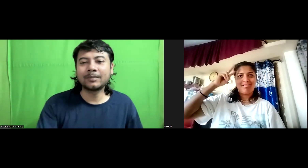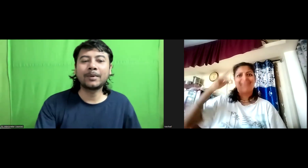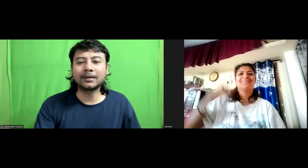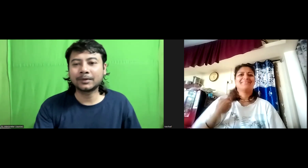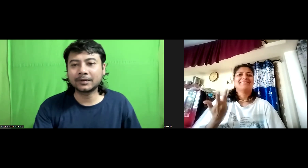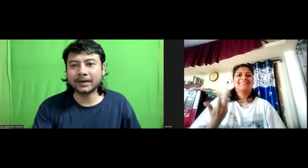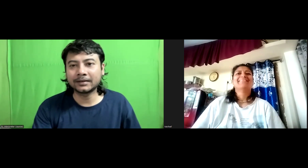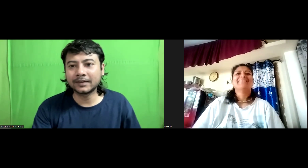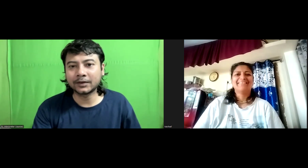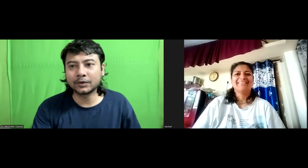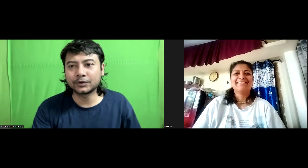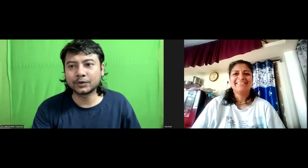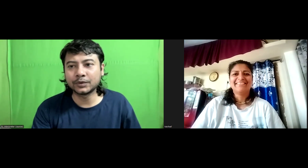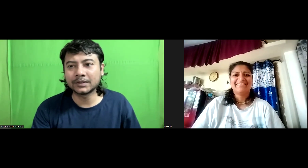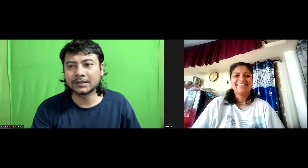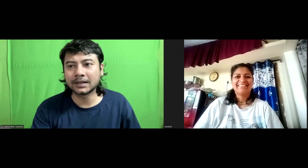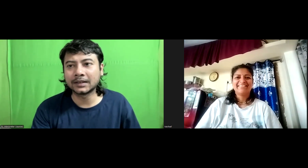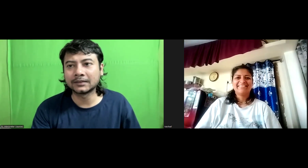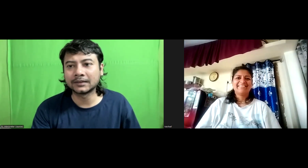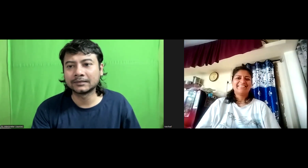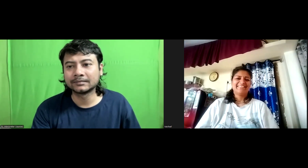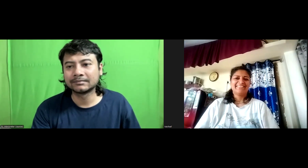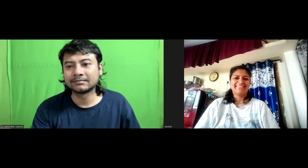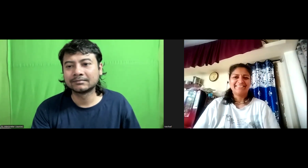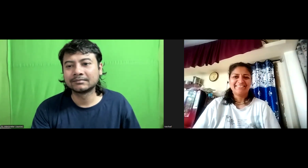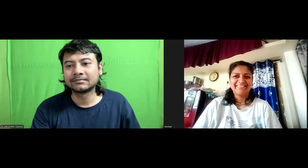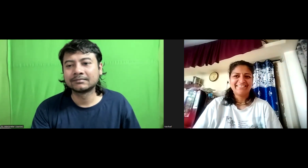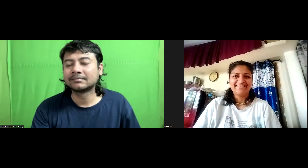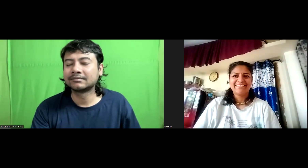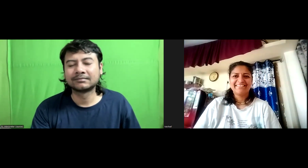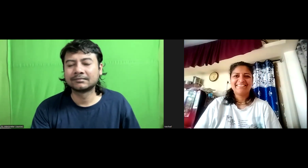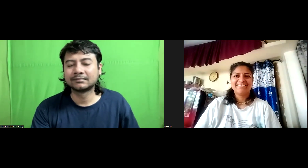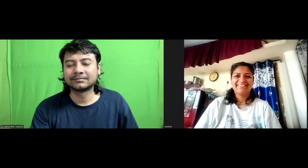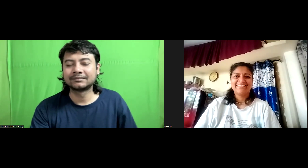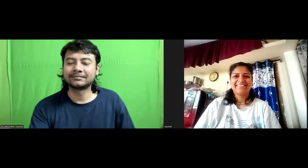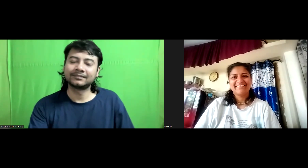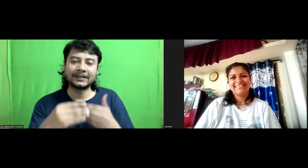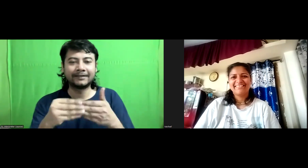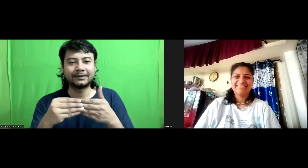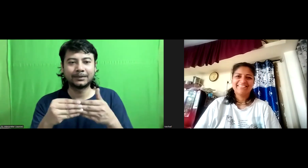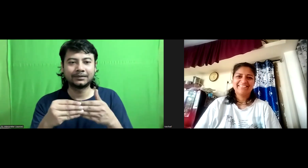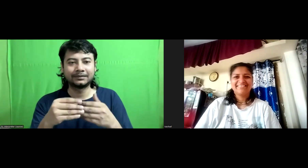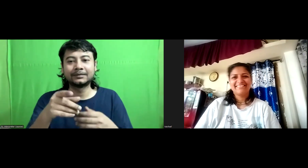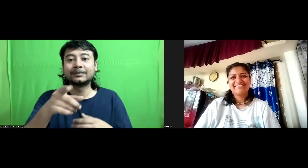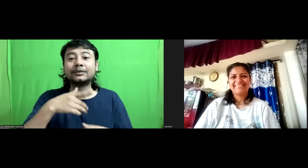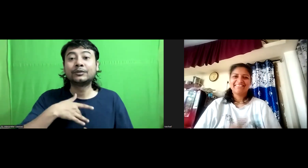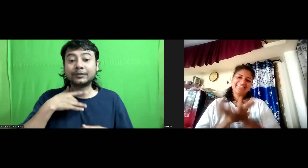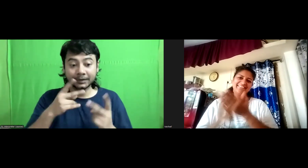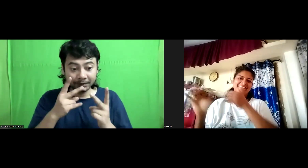I don't know, my mother was quite, she was like, no, you shouldn't do this, this, that, that's fine. Nothing like that. You do how you feel okay.